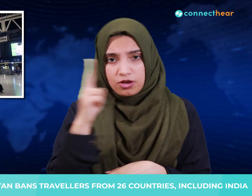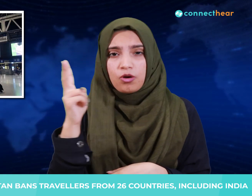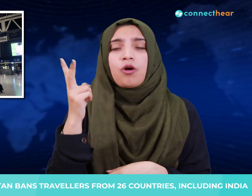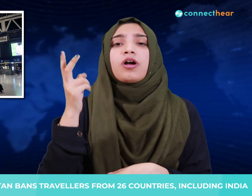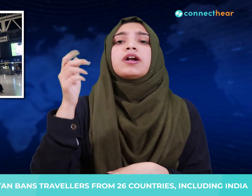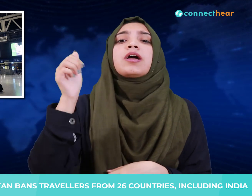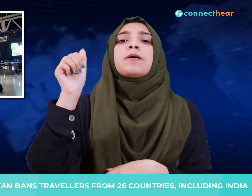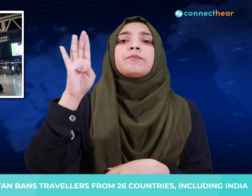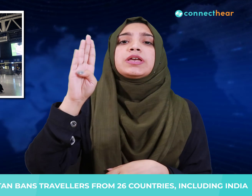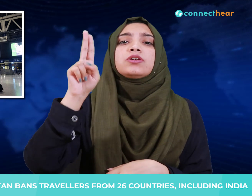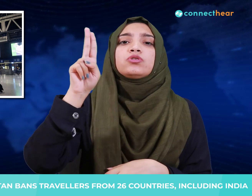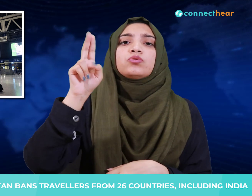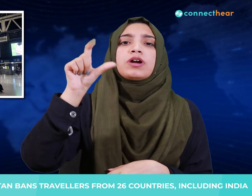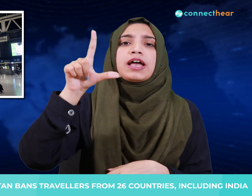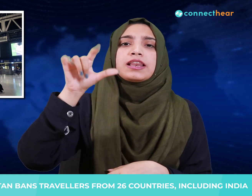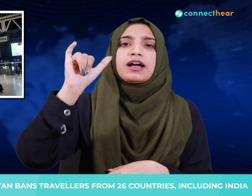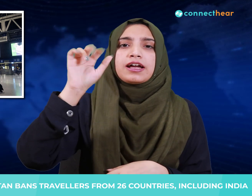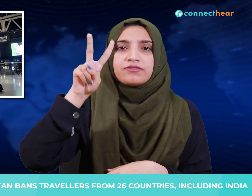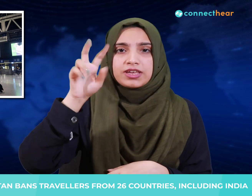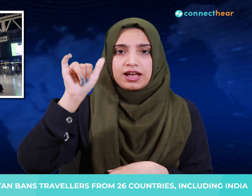placing them in the C category.